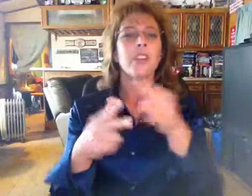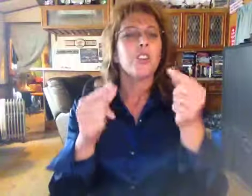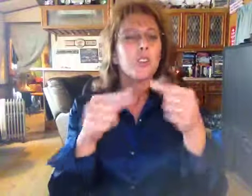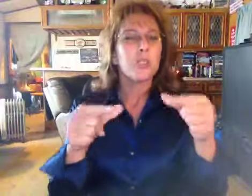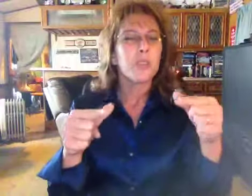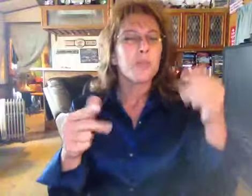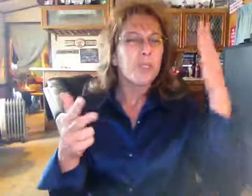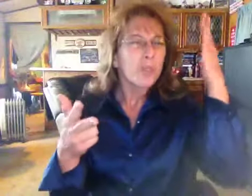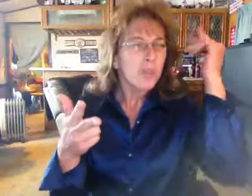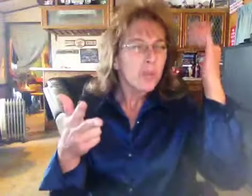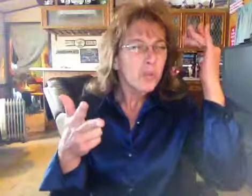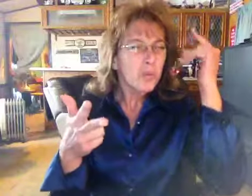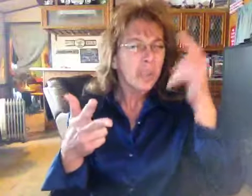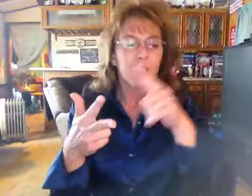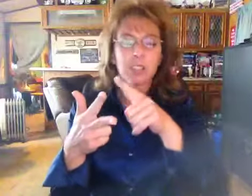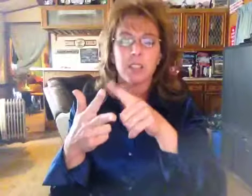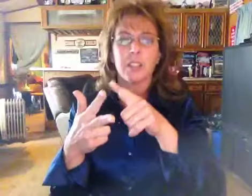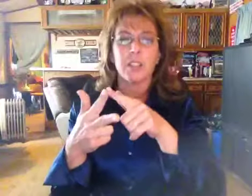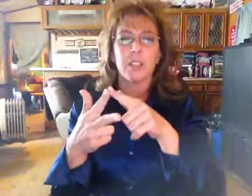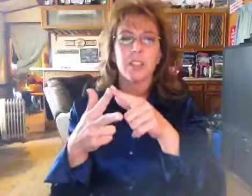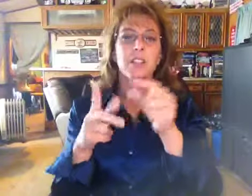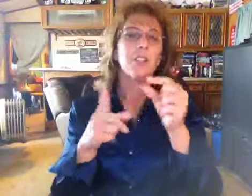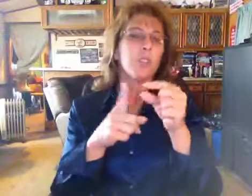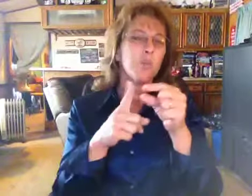some diagram basics. Now, we're not going to get into